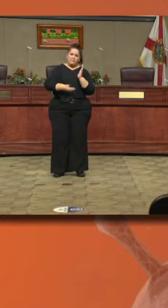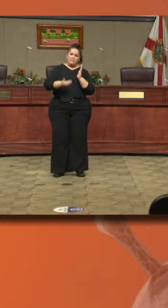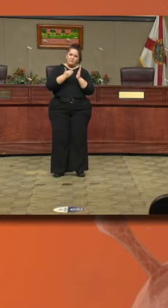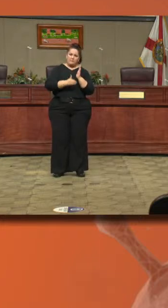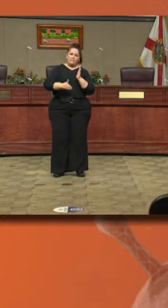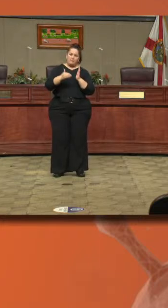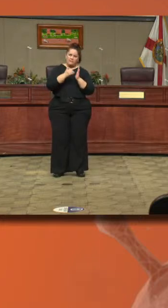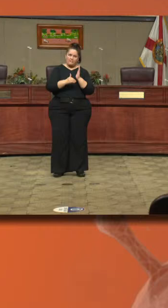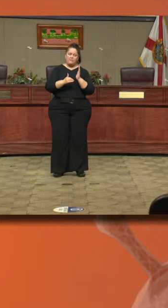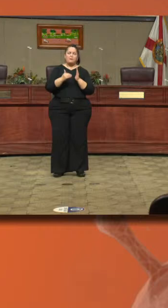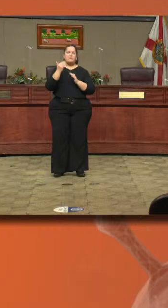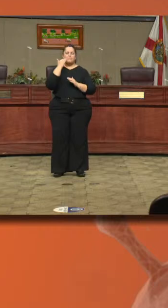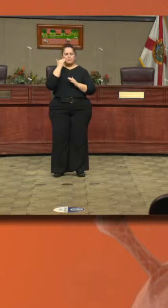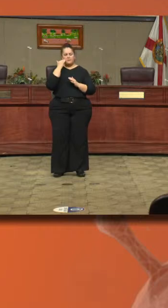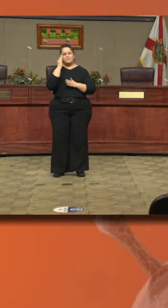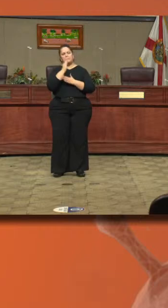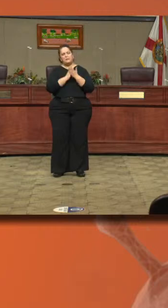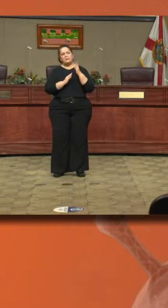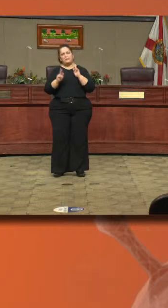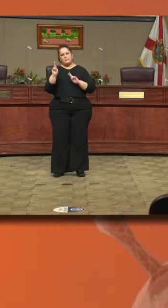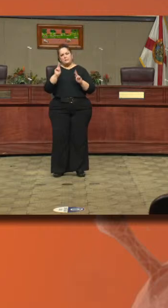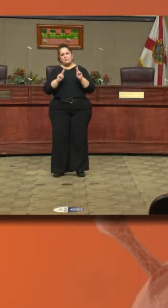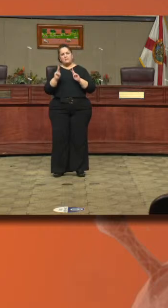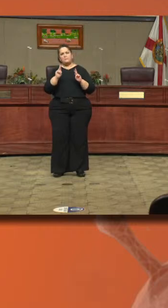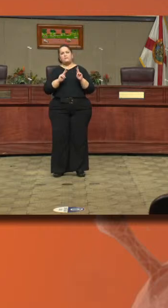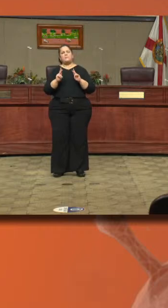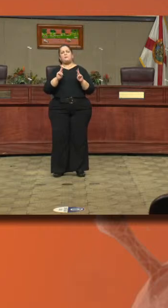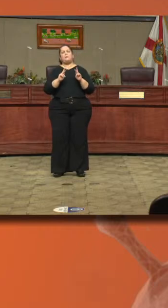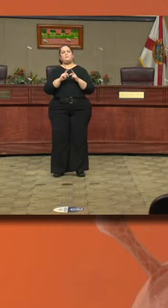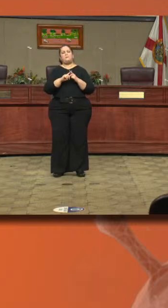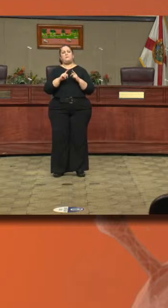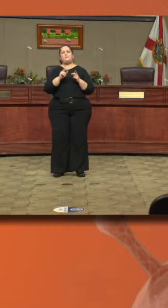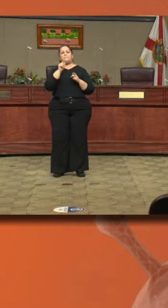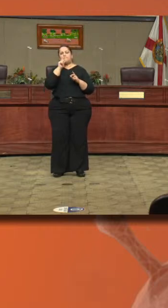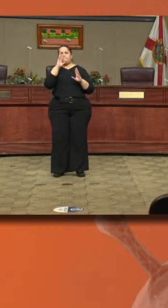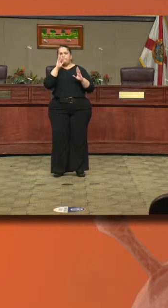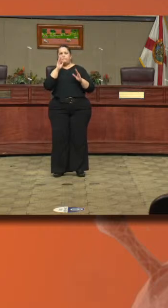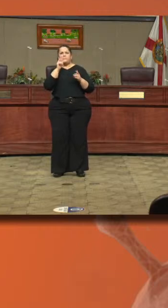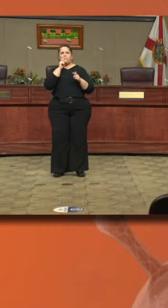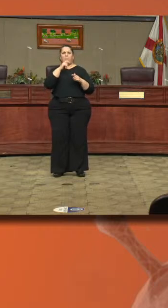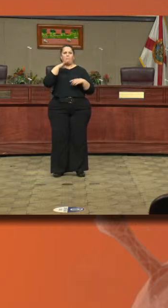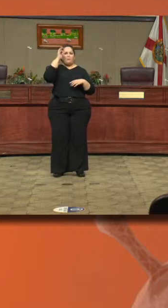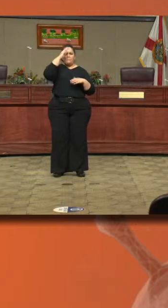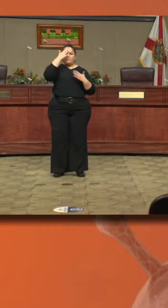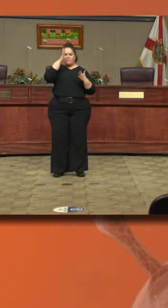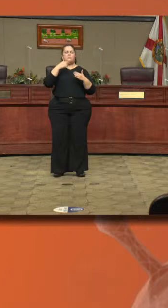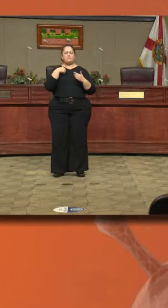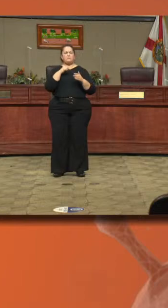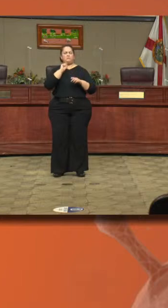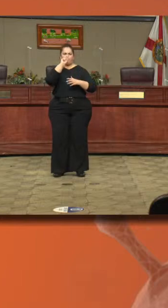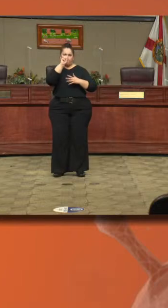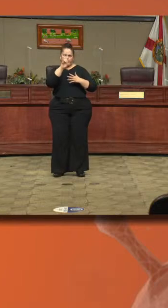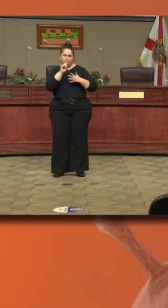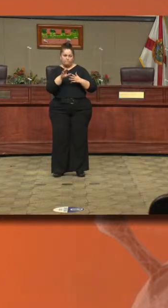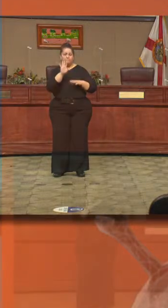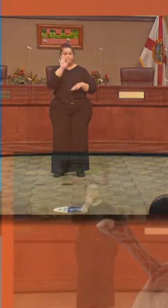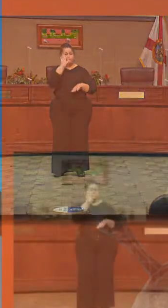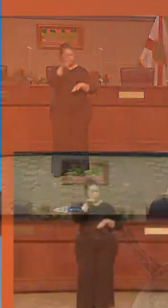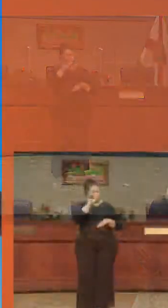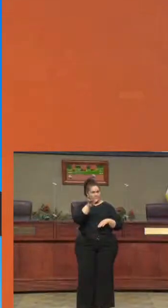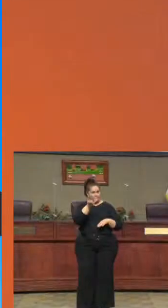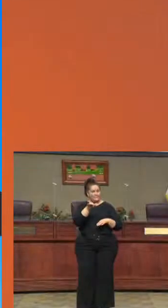we know some viewers are hearing this for the first time. There are free rides for